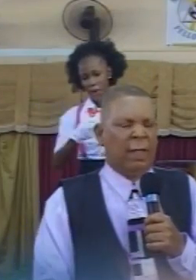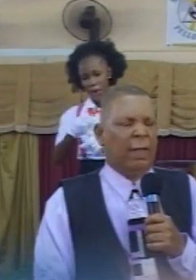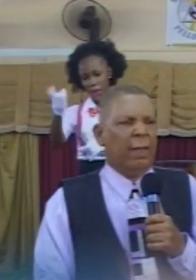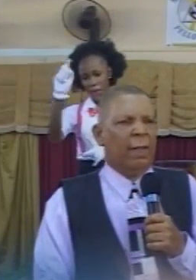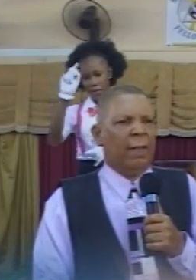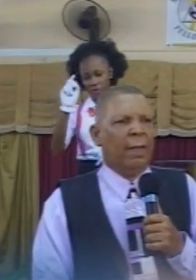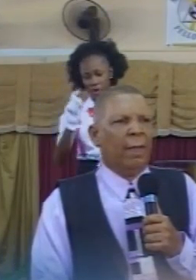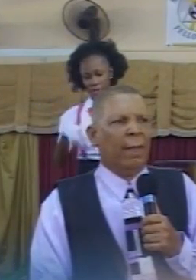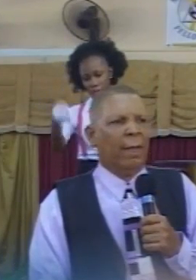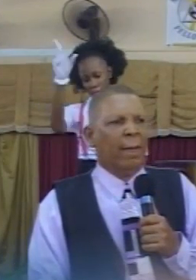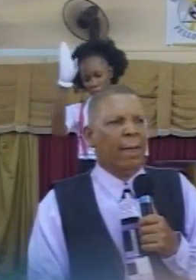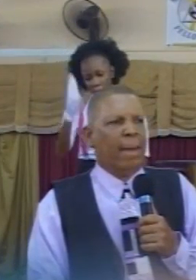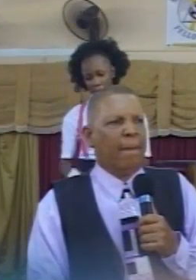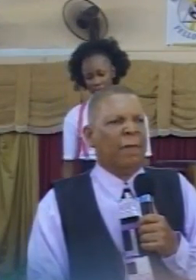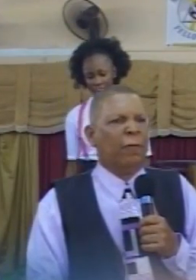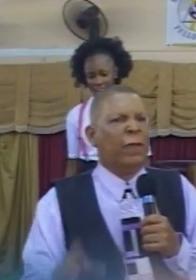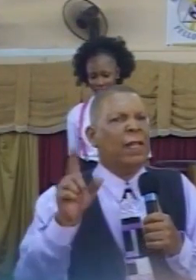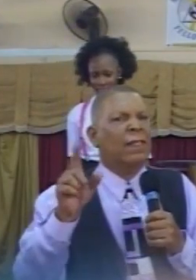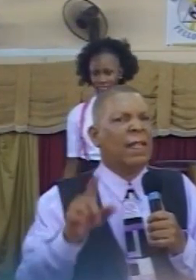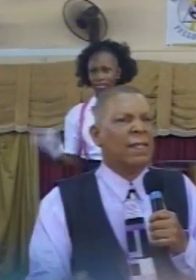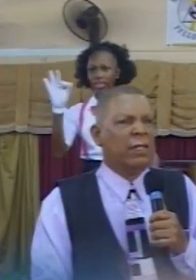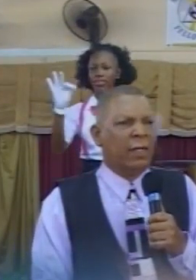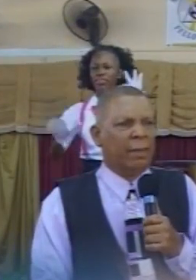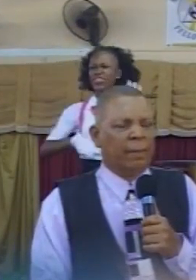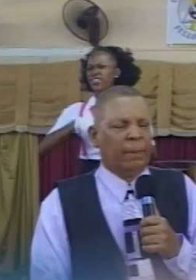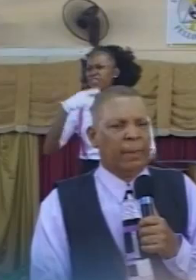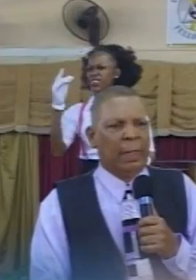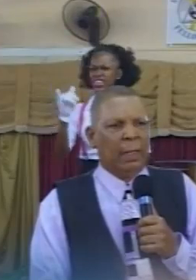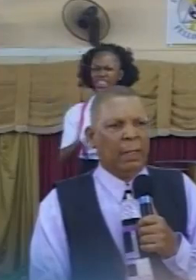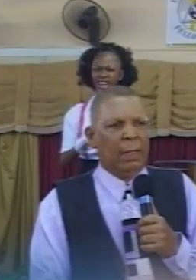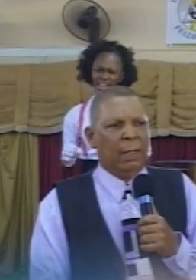voice. But if you feel those sensations,